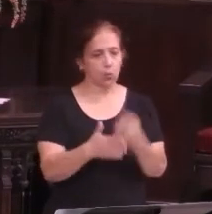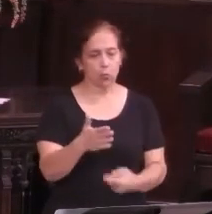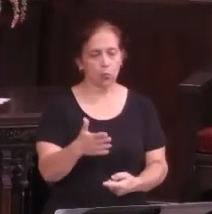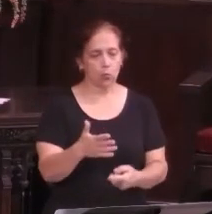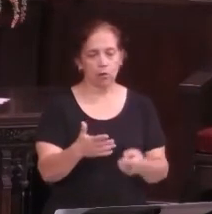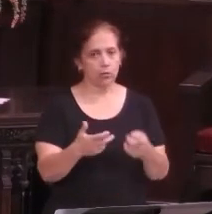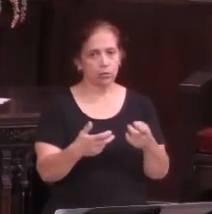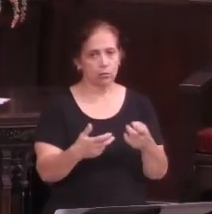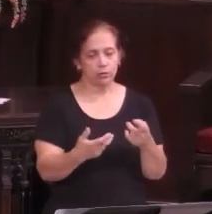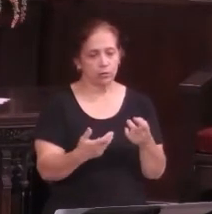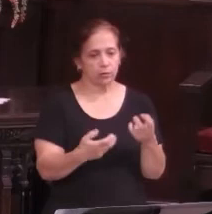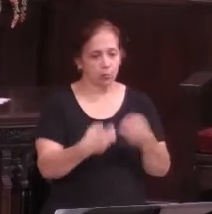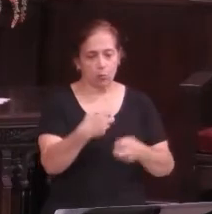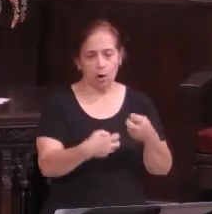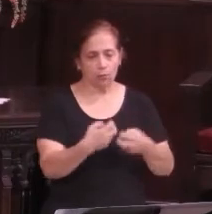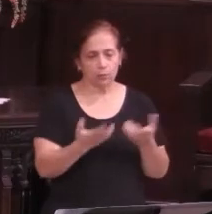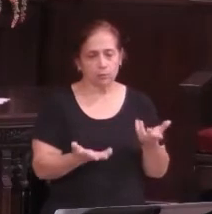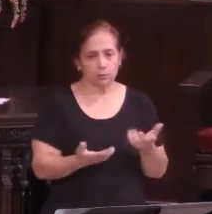plagues us.